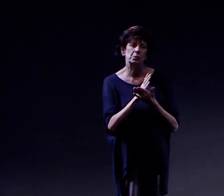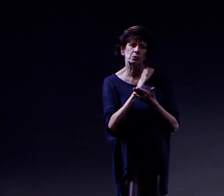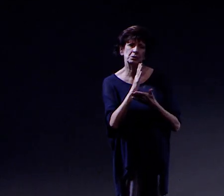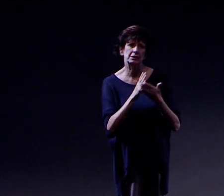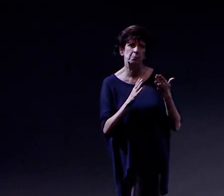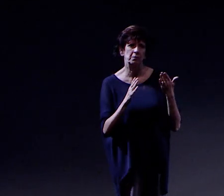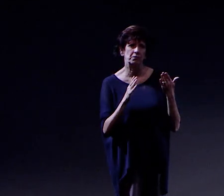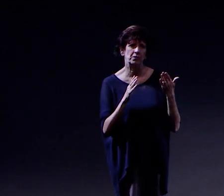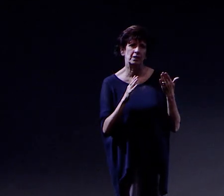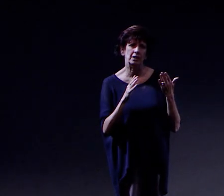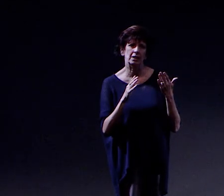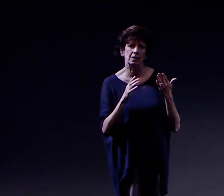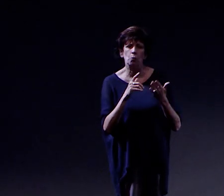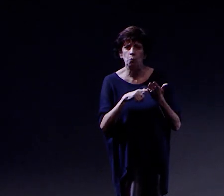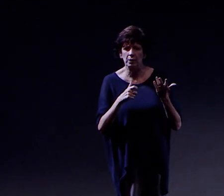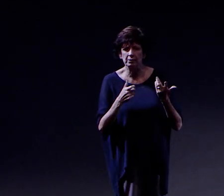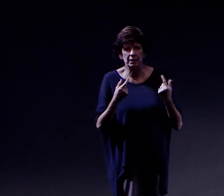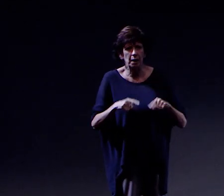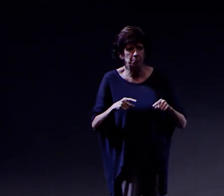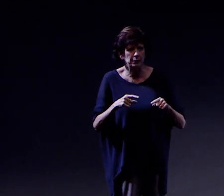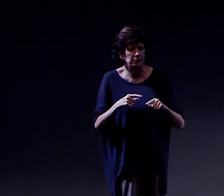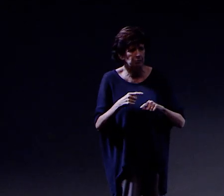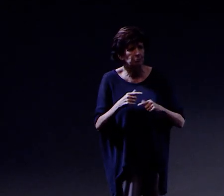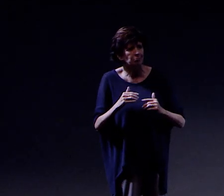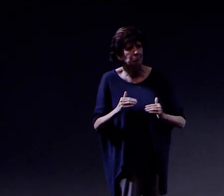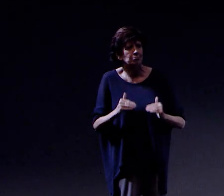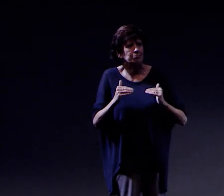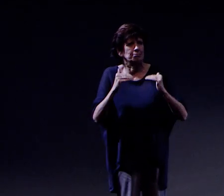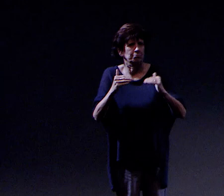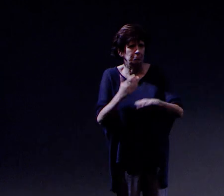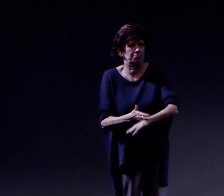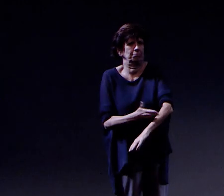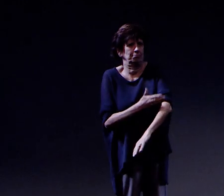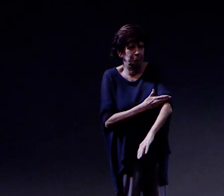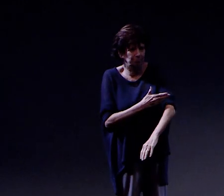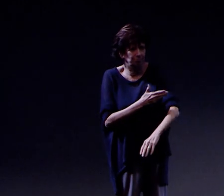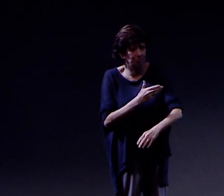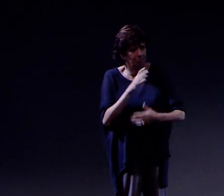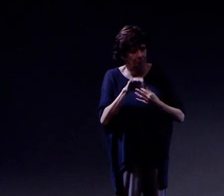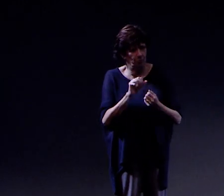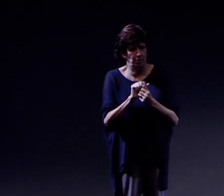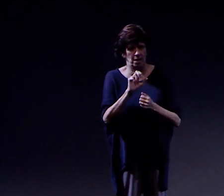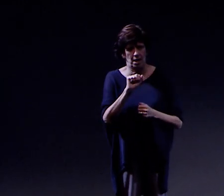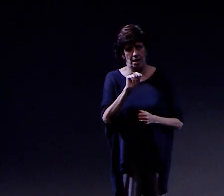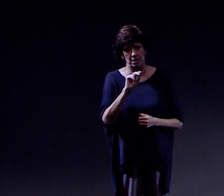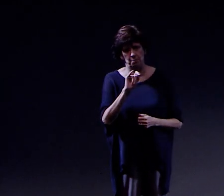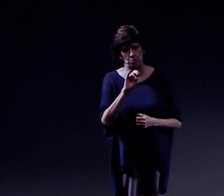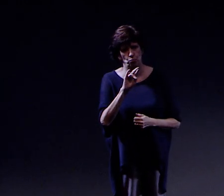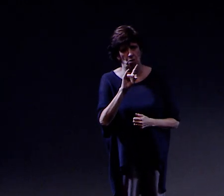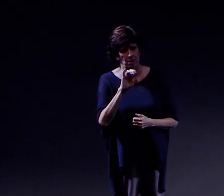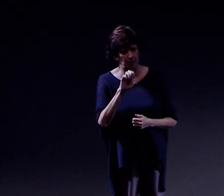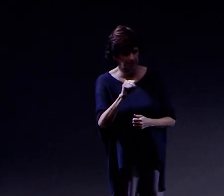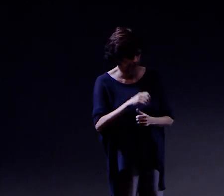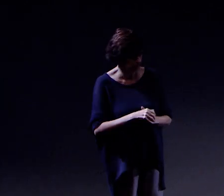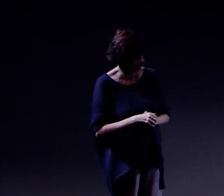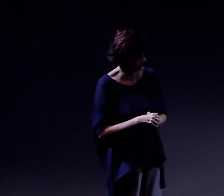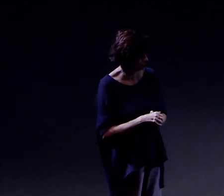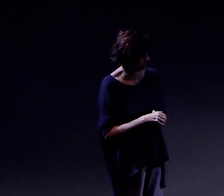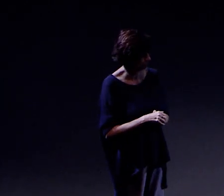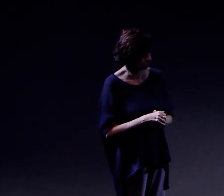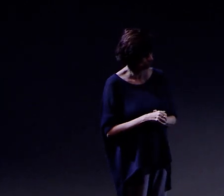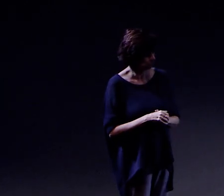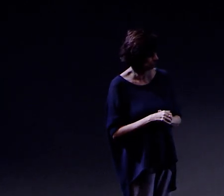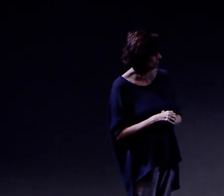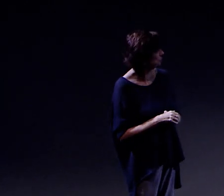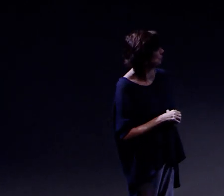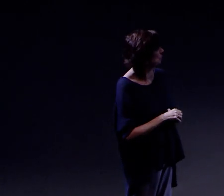of the advancements that we've made in the recent past pertaining to animatronics. So I think it should